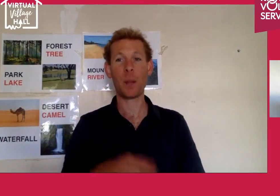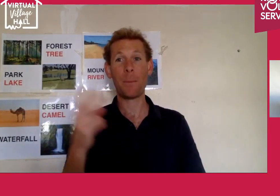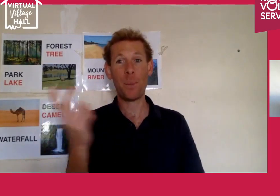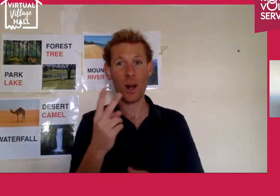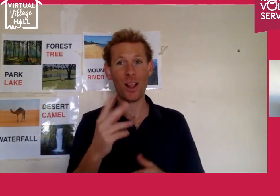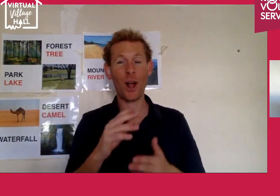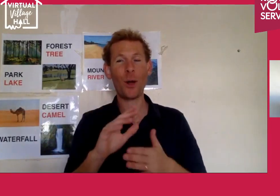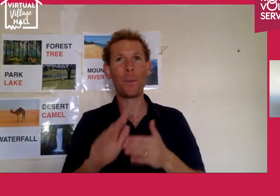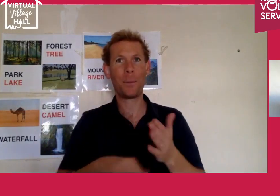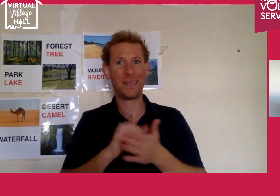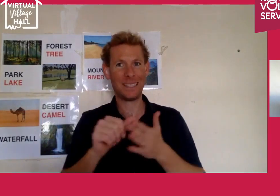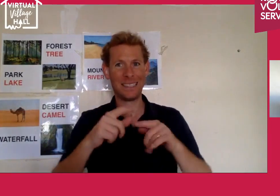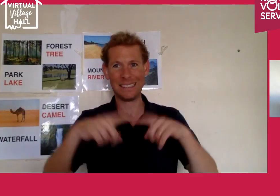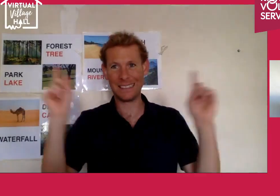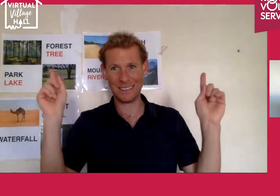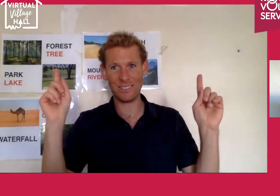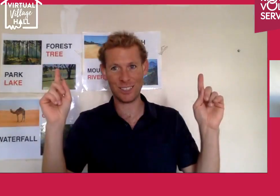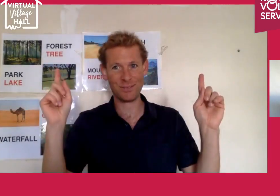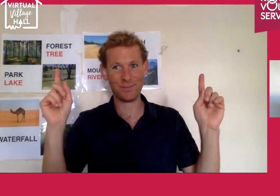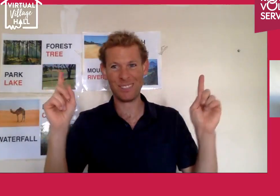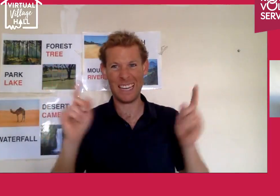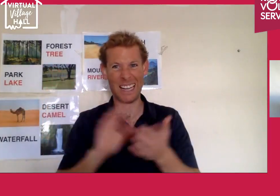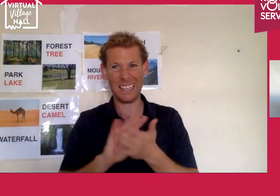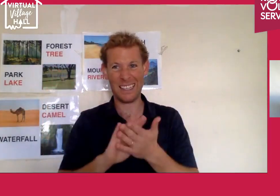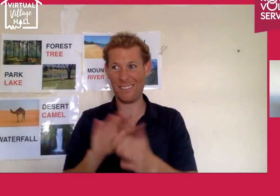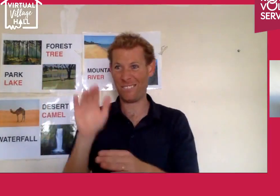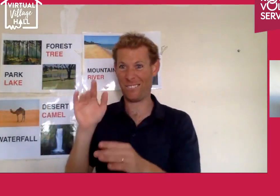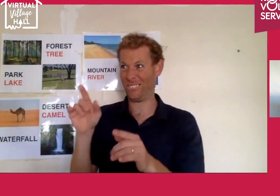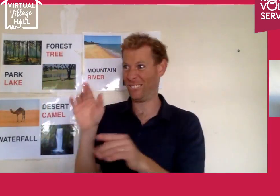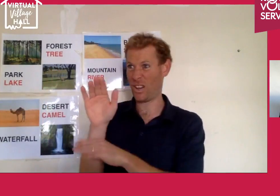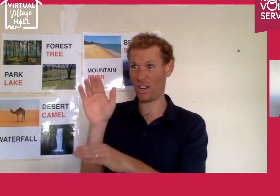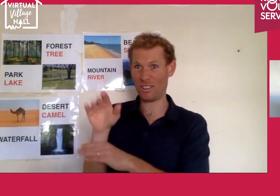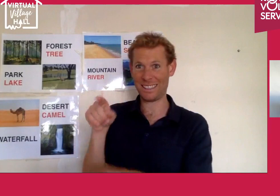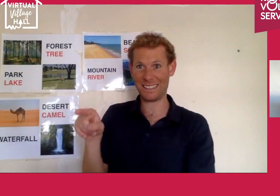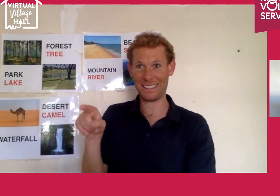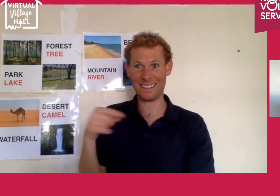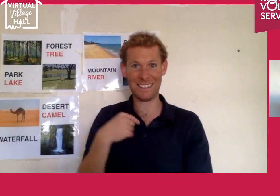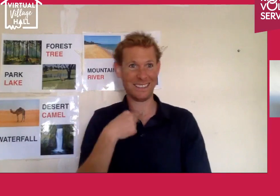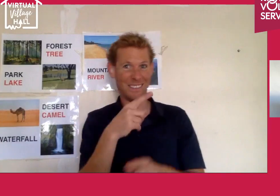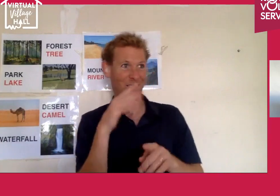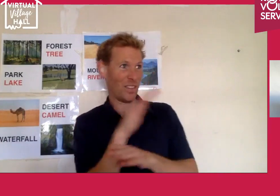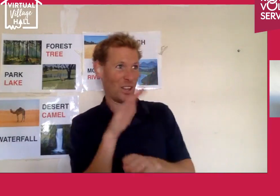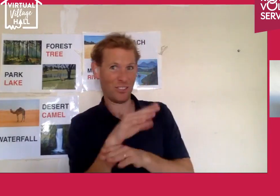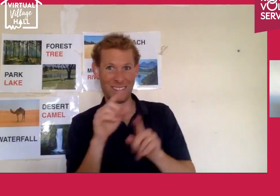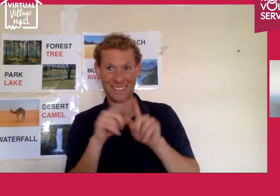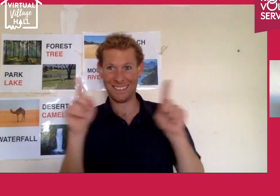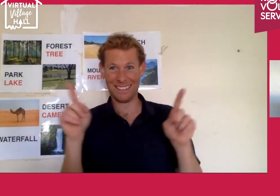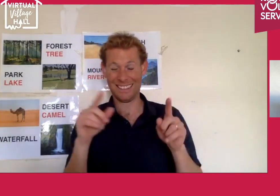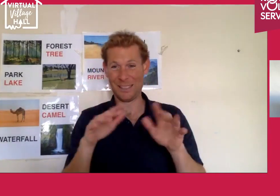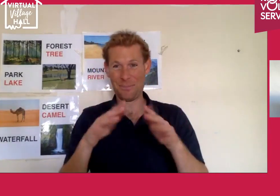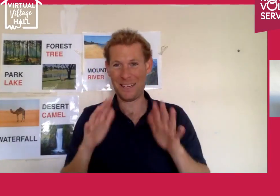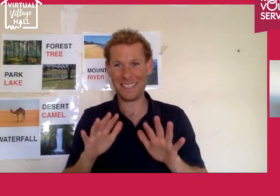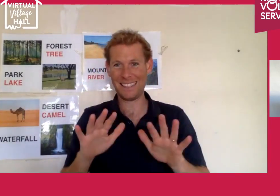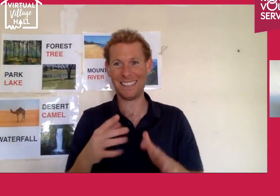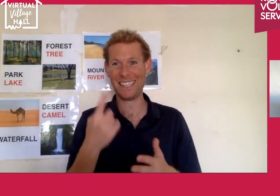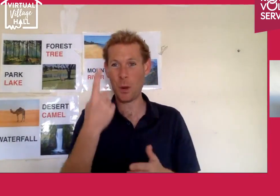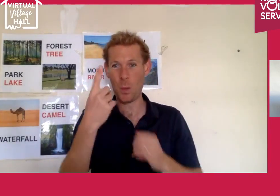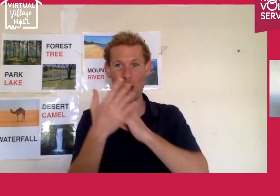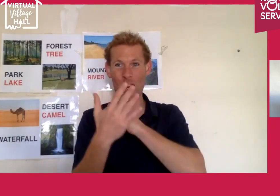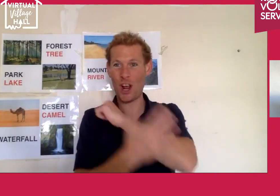communities in Northern Ireland, and the use of language is very different in either. It's almost like speaking to a